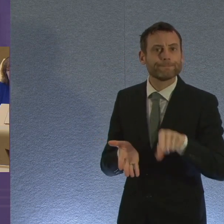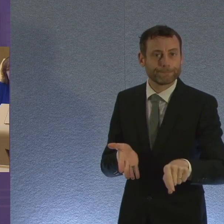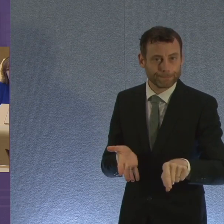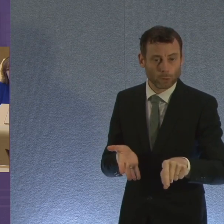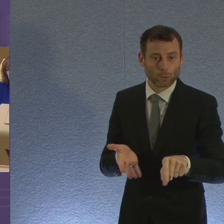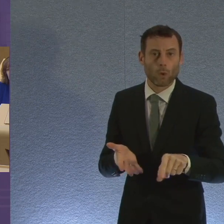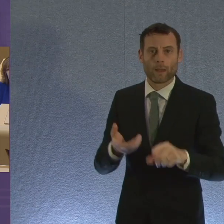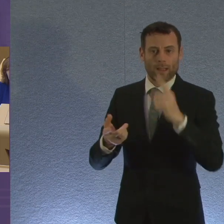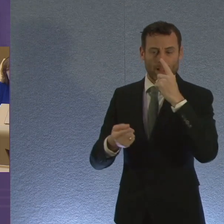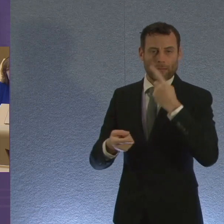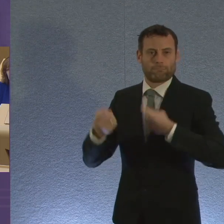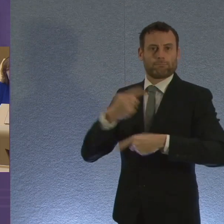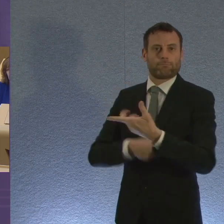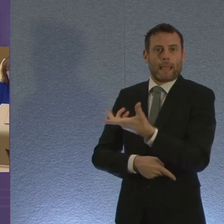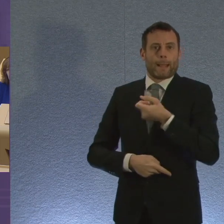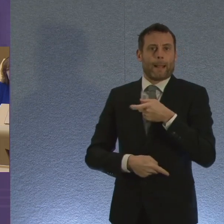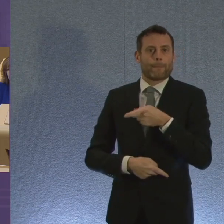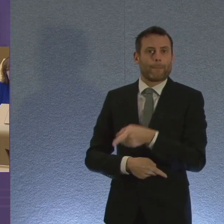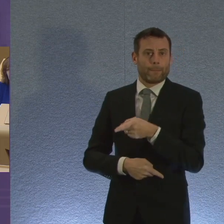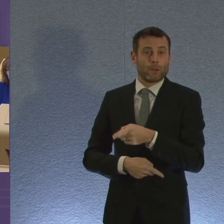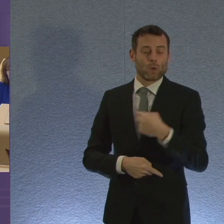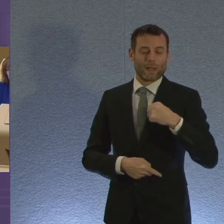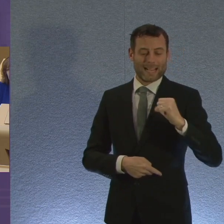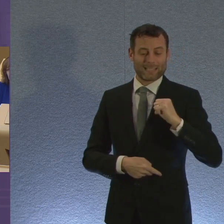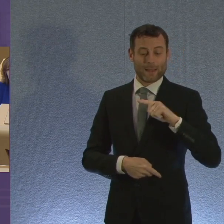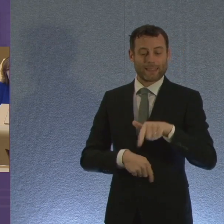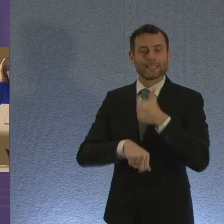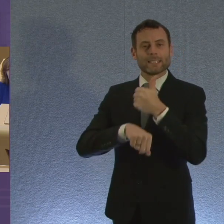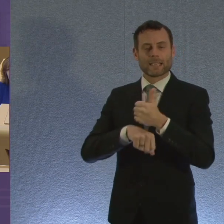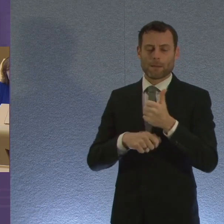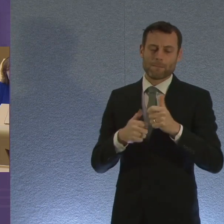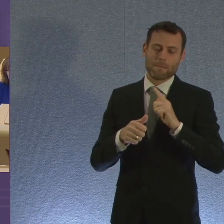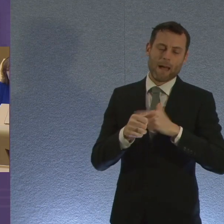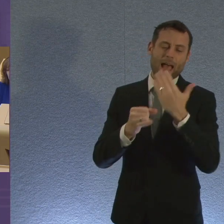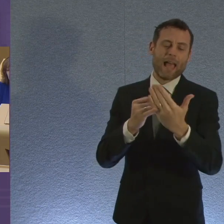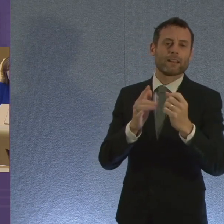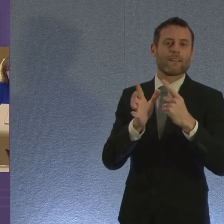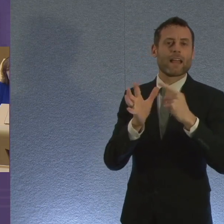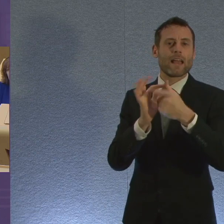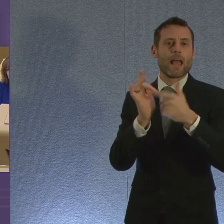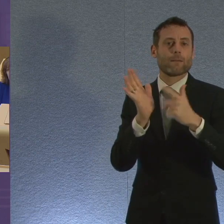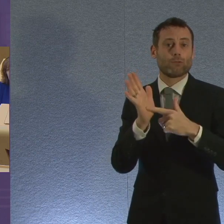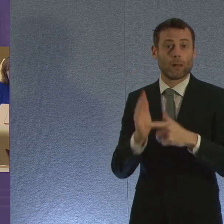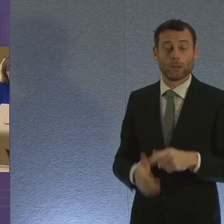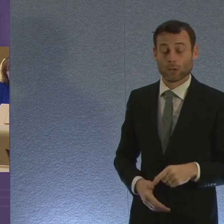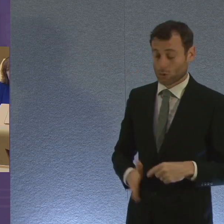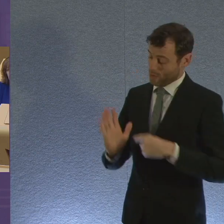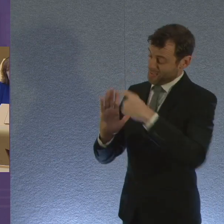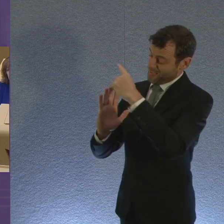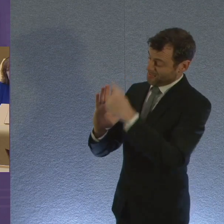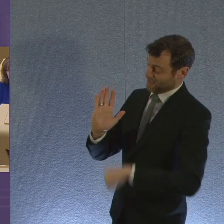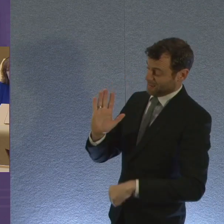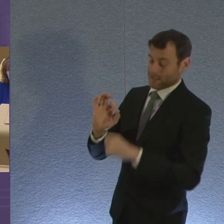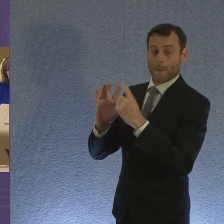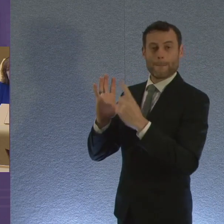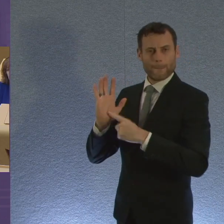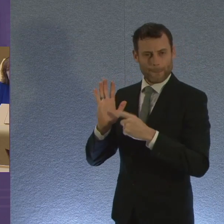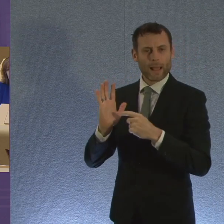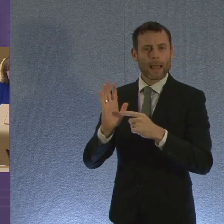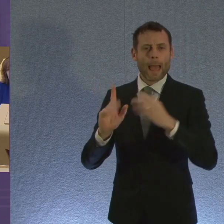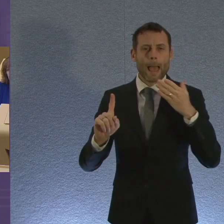place by the end of April at the latest. The measures being put forward in this bill, Presiding Officer, seek to find the right